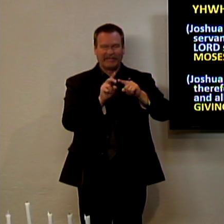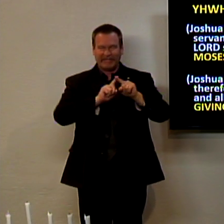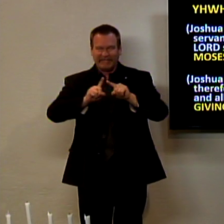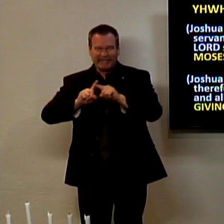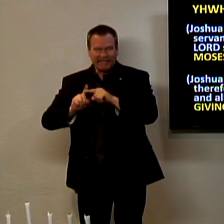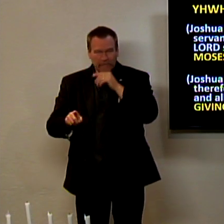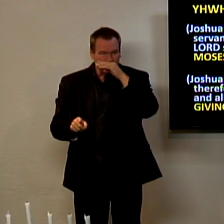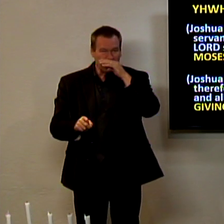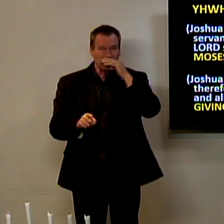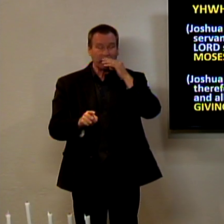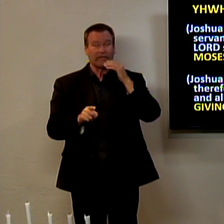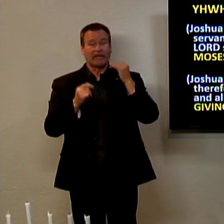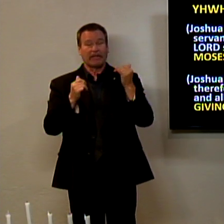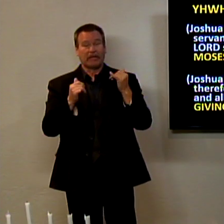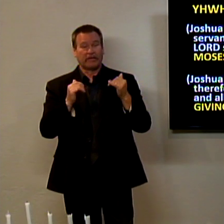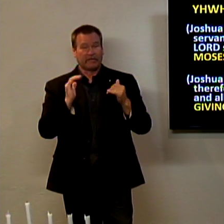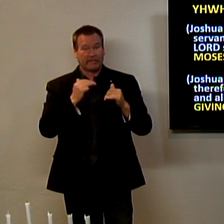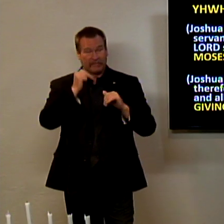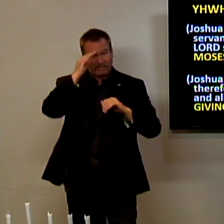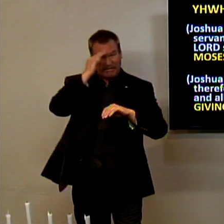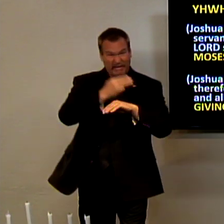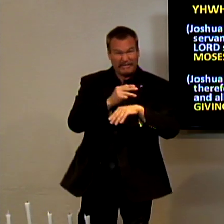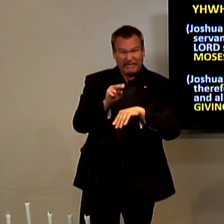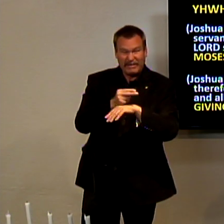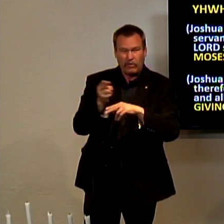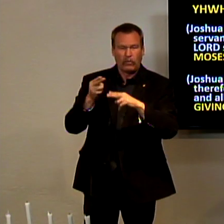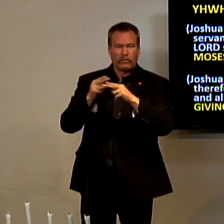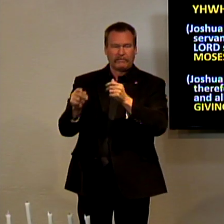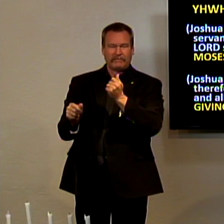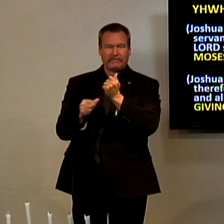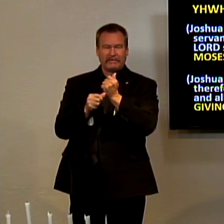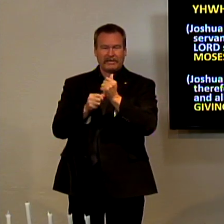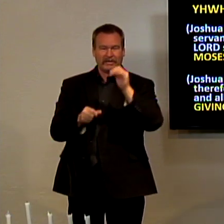is different vocabulary.